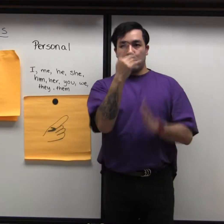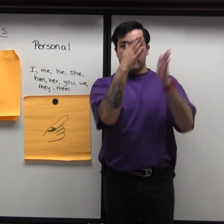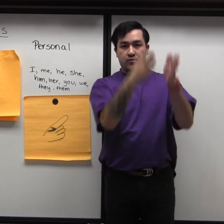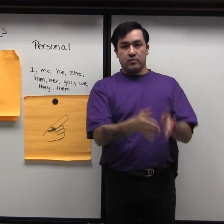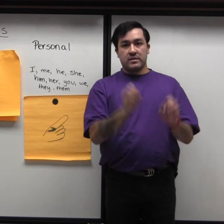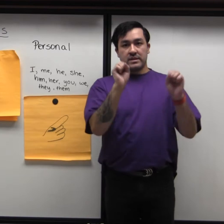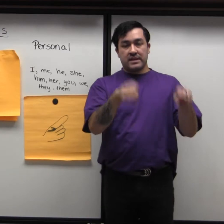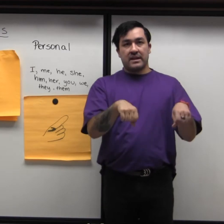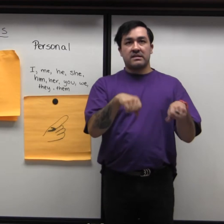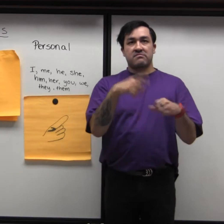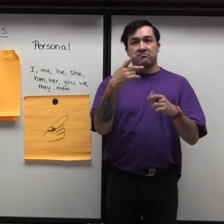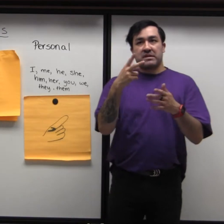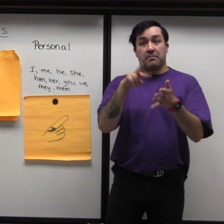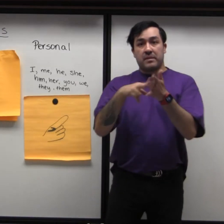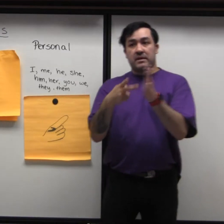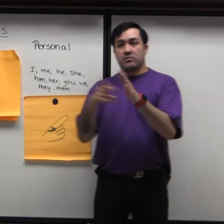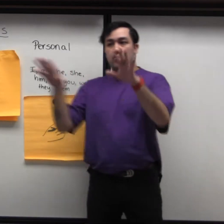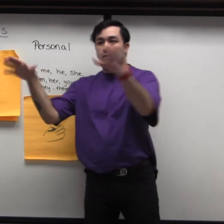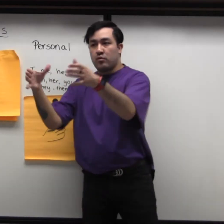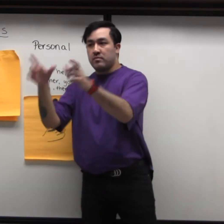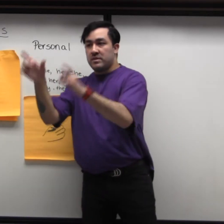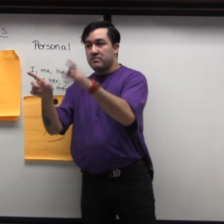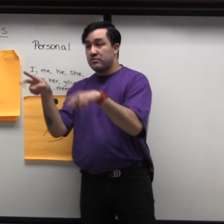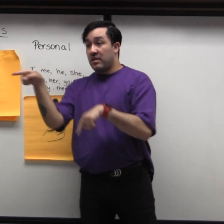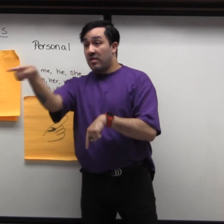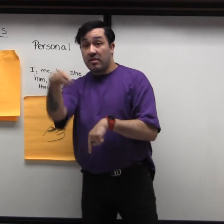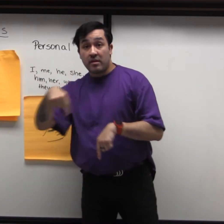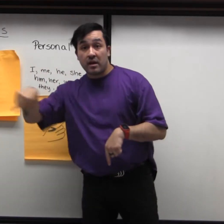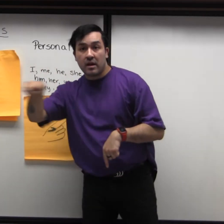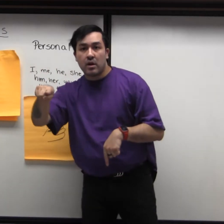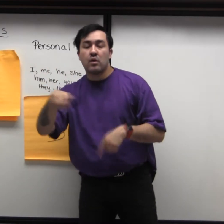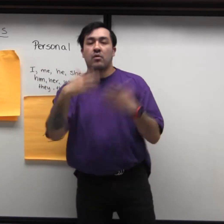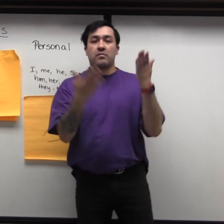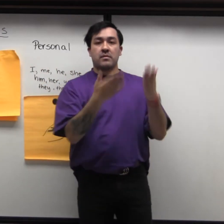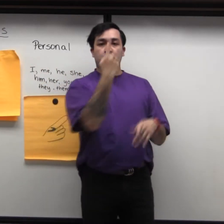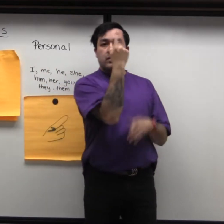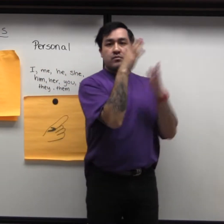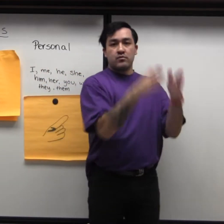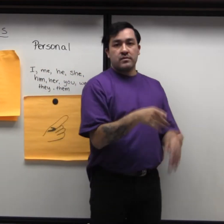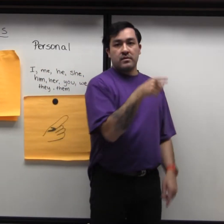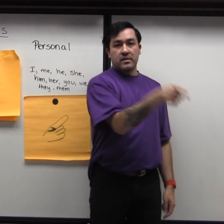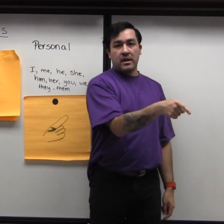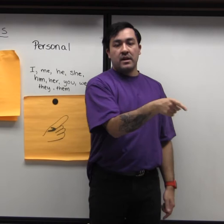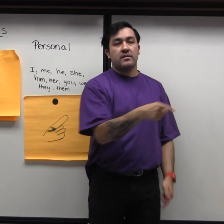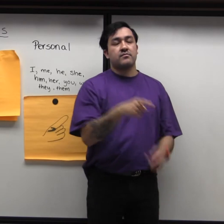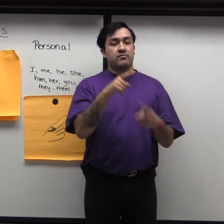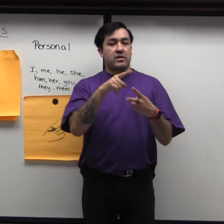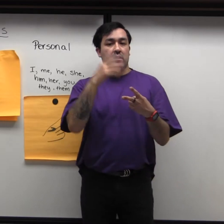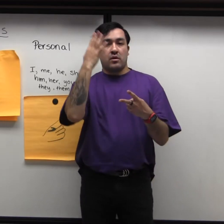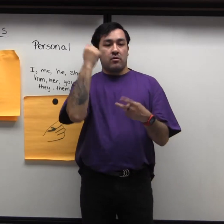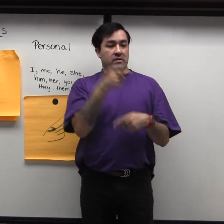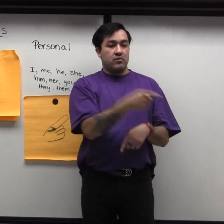ones. And remember, in English, they and them can either mean a singular person or it can mean a group of people. It